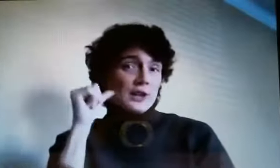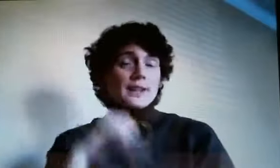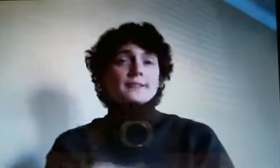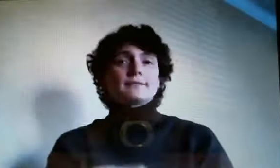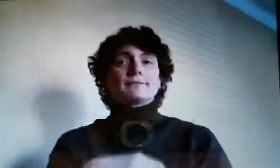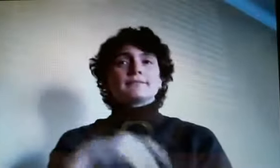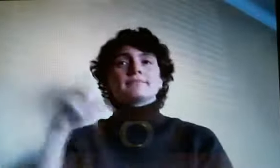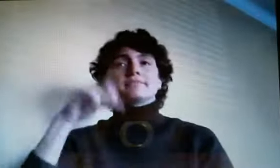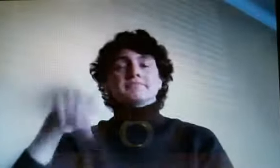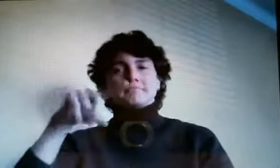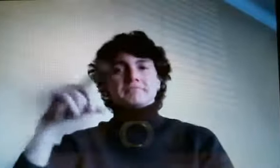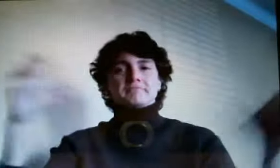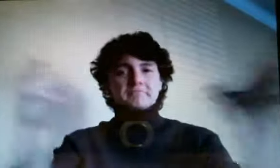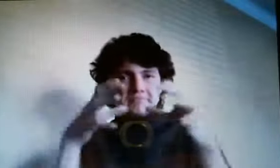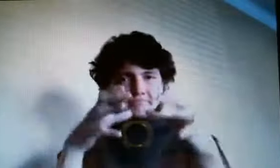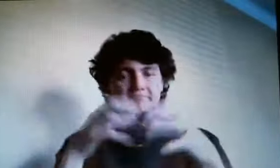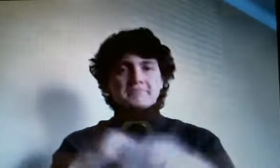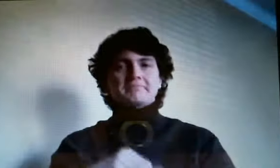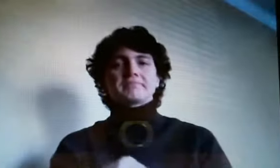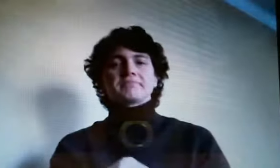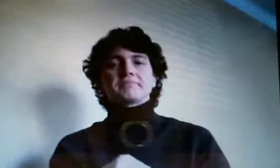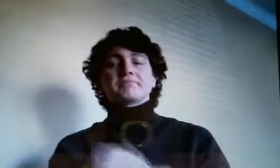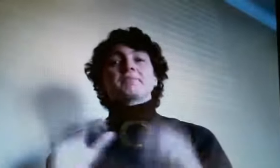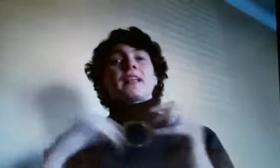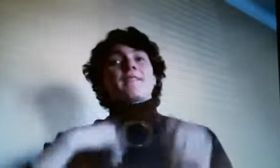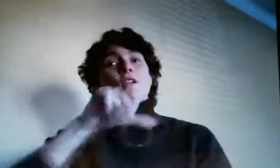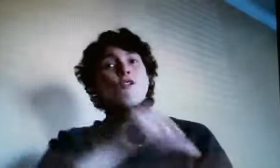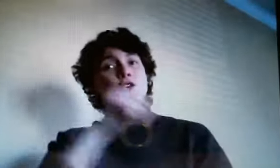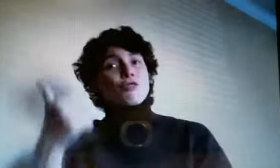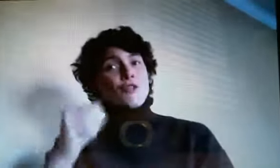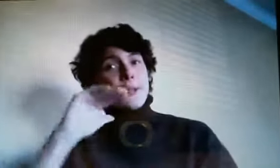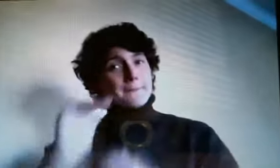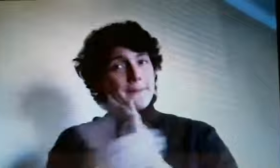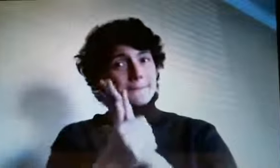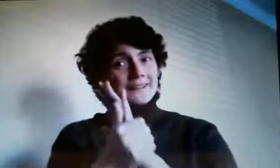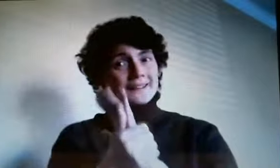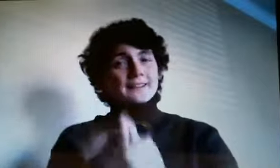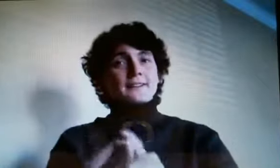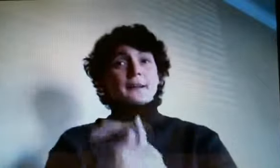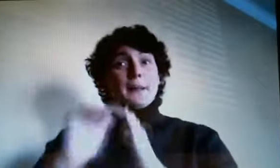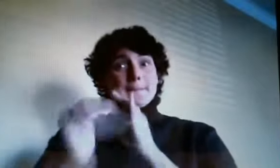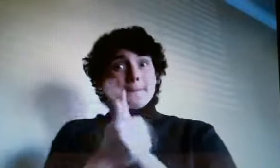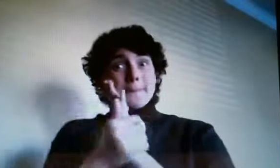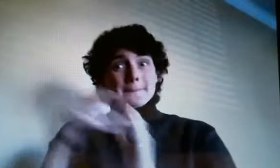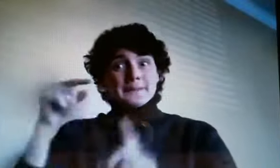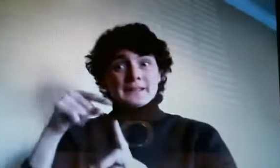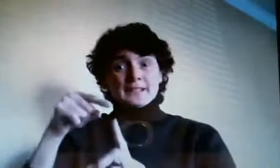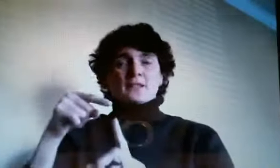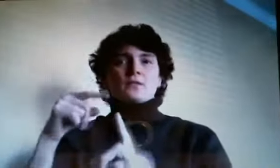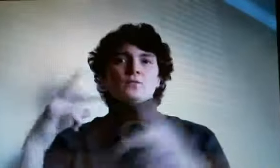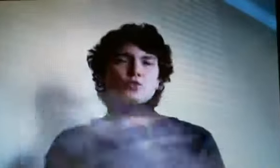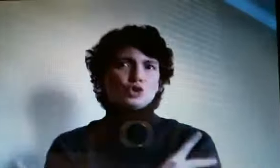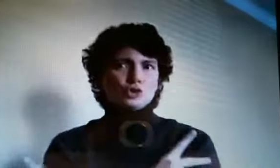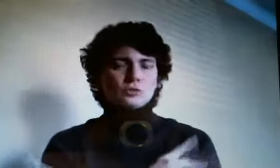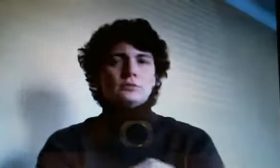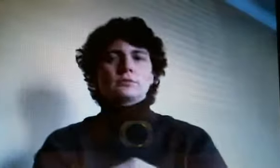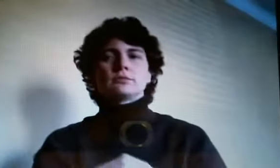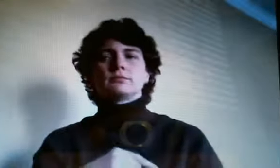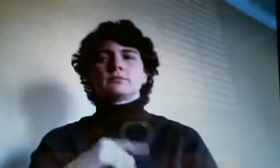Friday morning, which was yesterday, they got together and looked over the other amendment, which that was